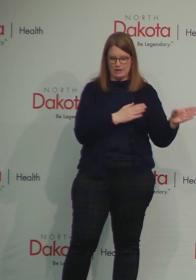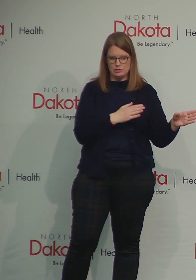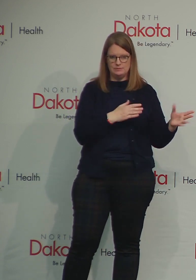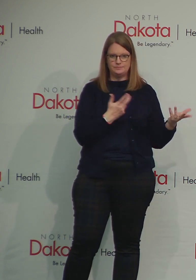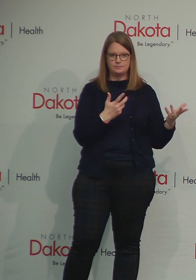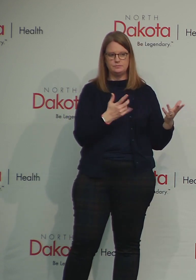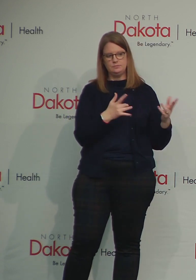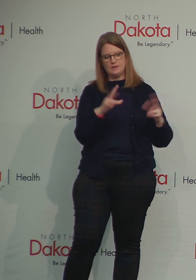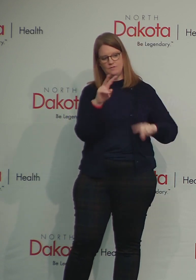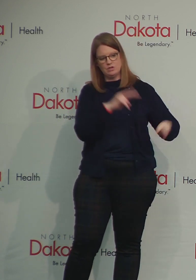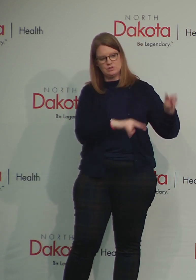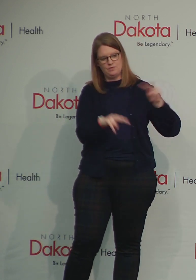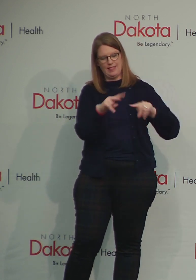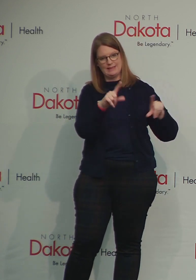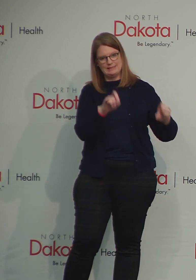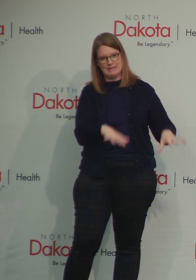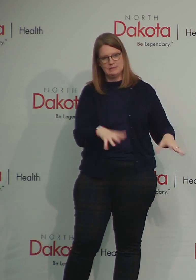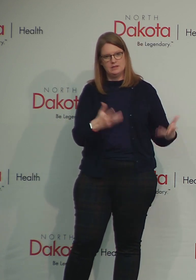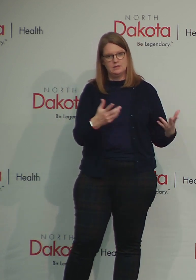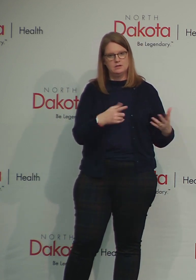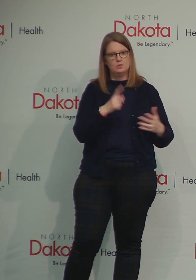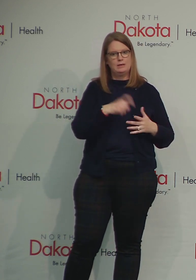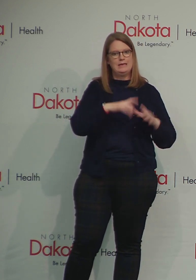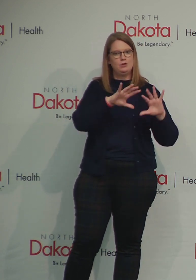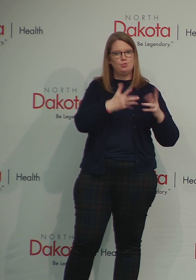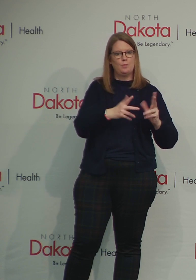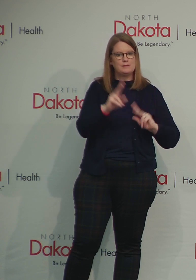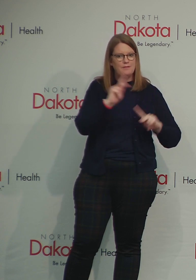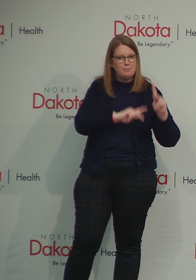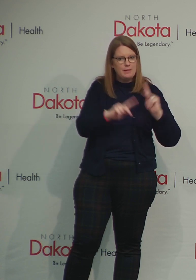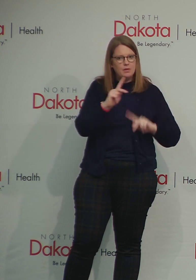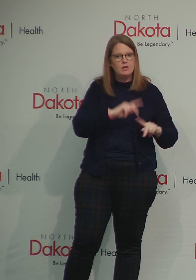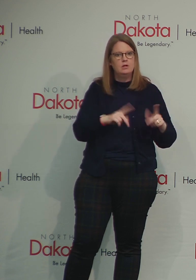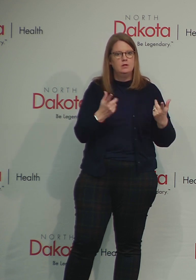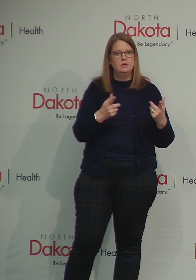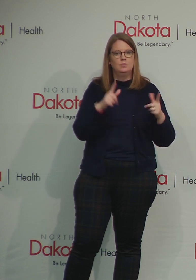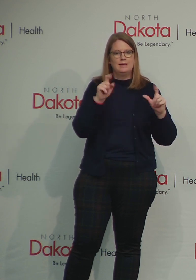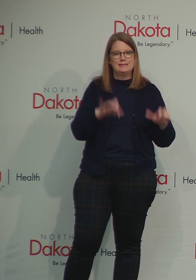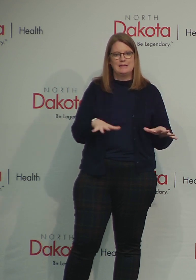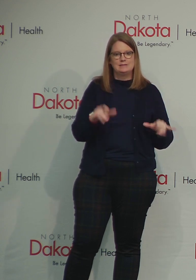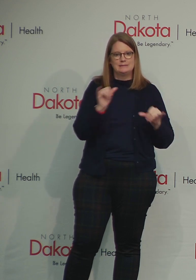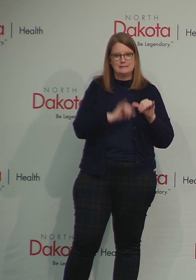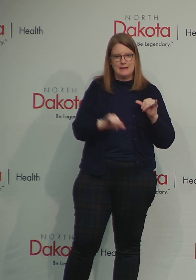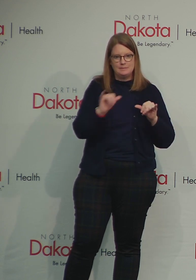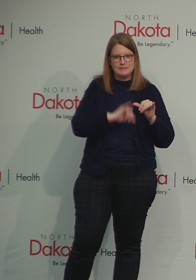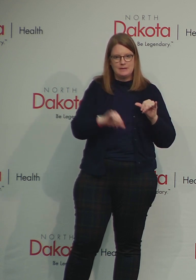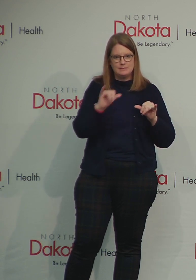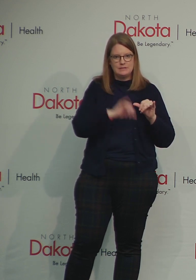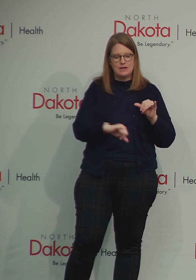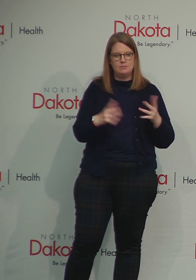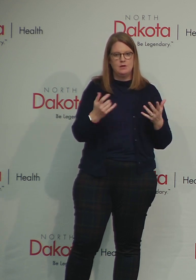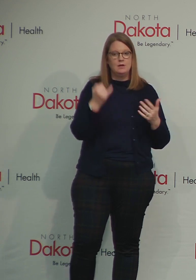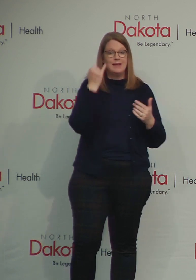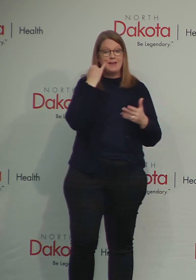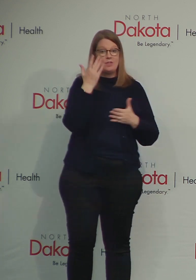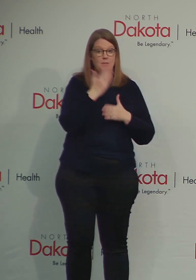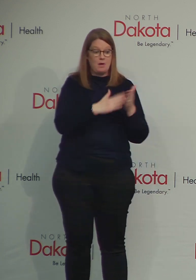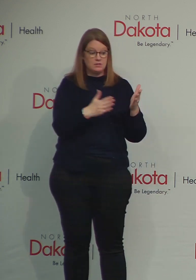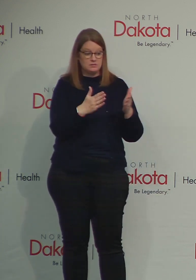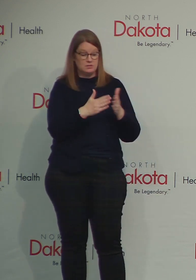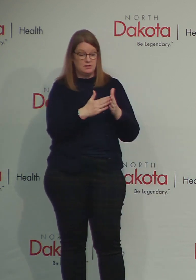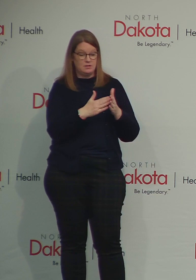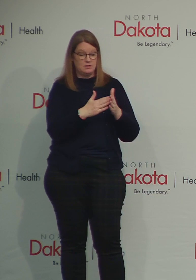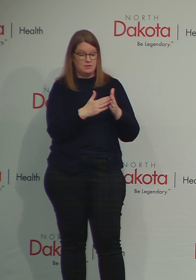for surveillance testing, but we need groups of people where we can test the same people each week. If there are parts of the general public that